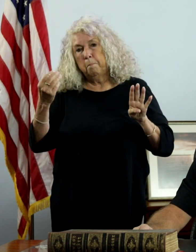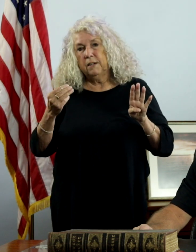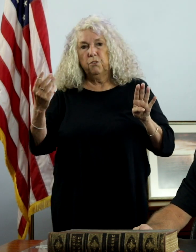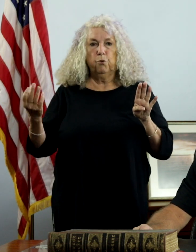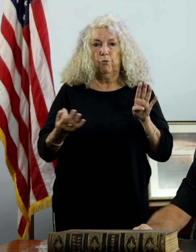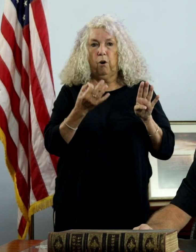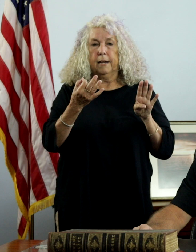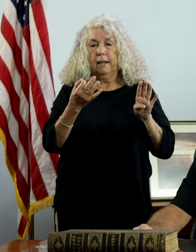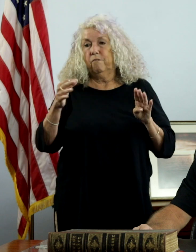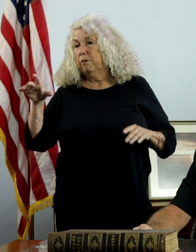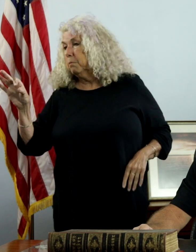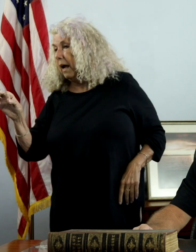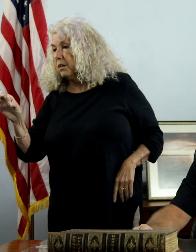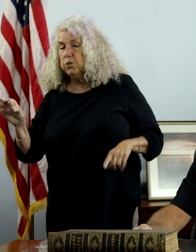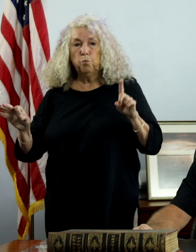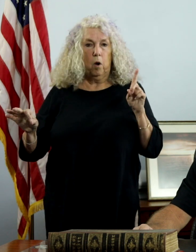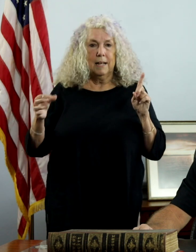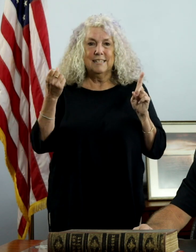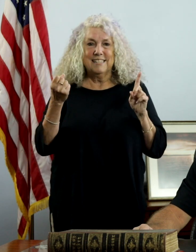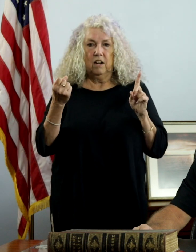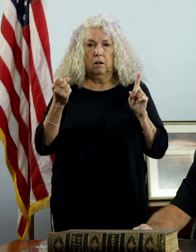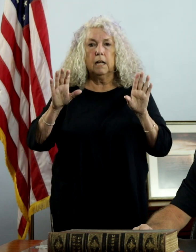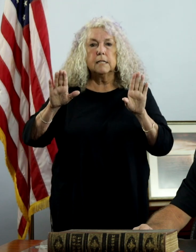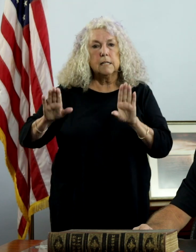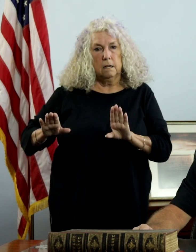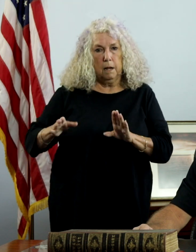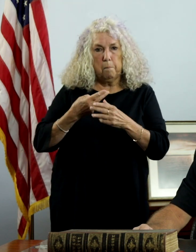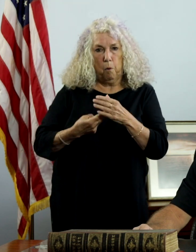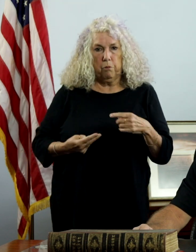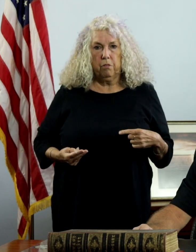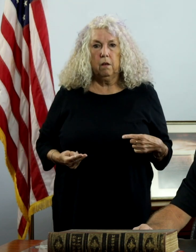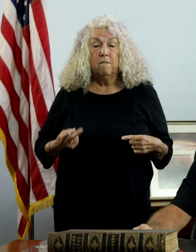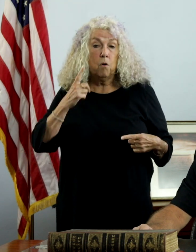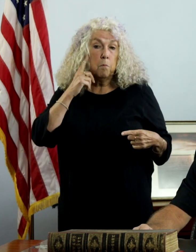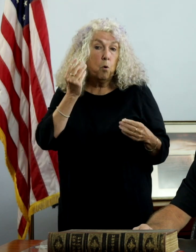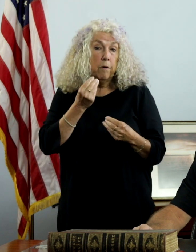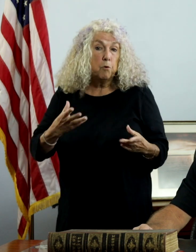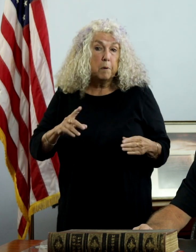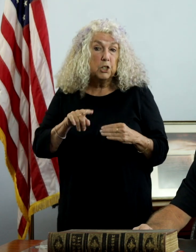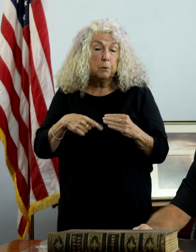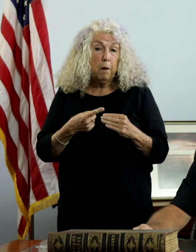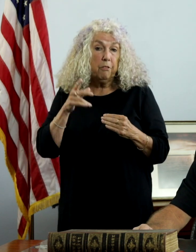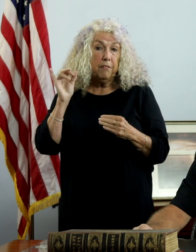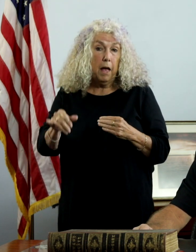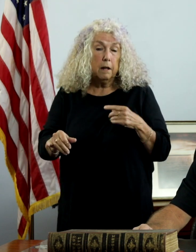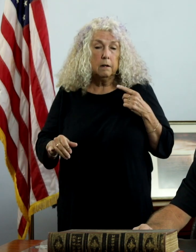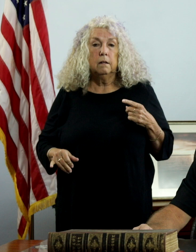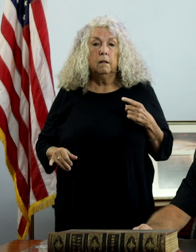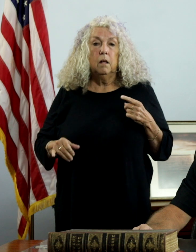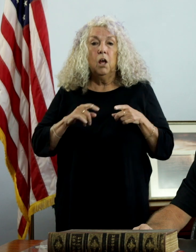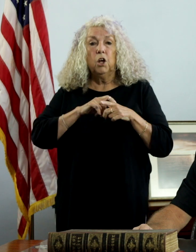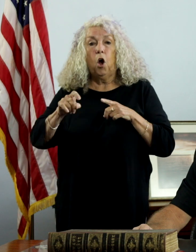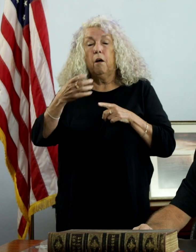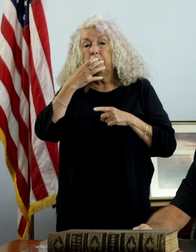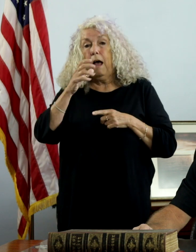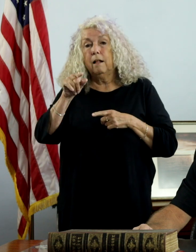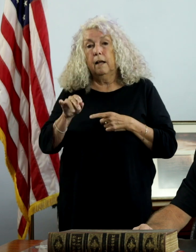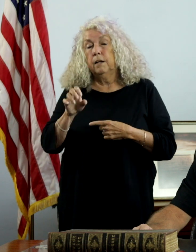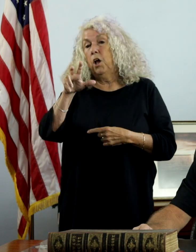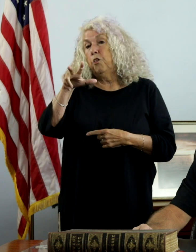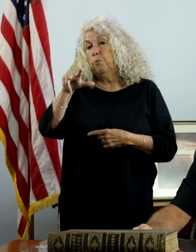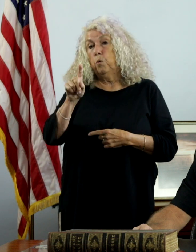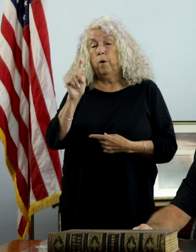Friday, and from 9 to 1 on Saturdays and Sundays. For more information about COVID-19, call the hotline